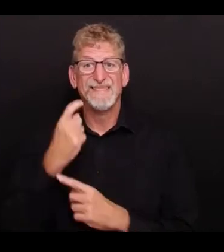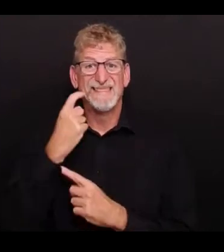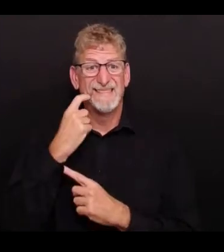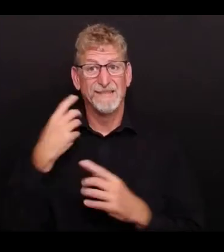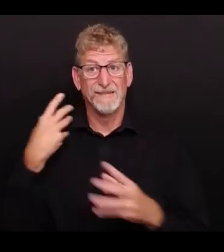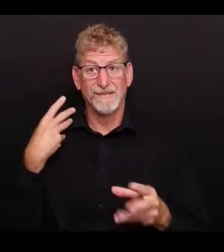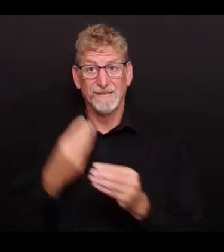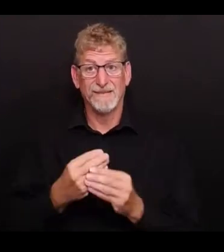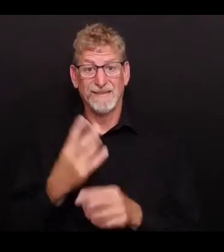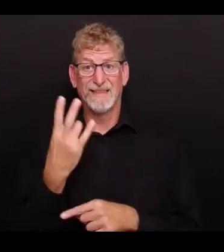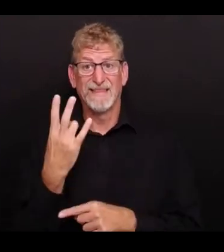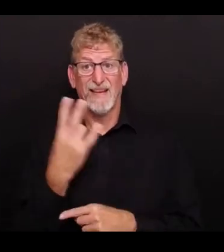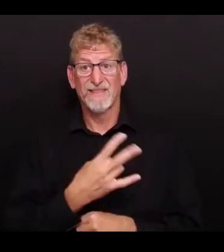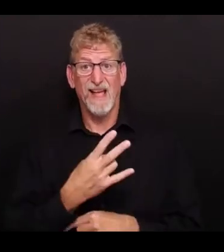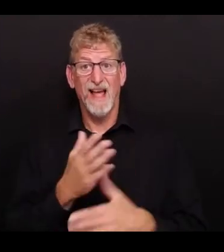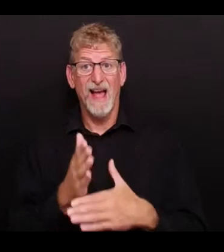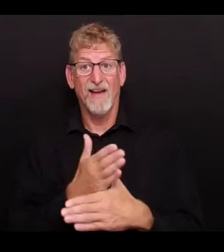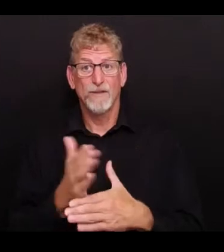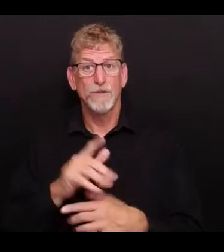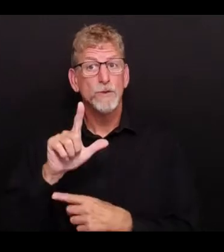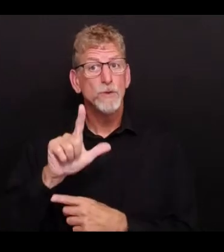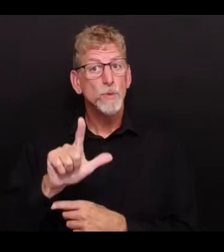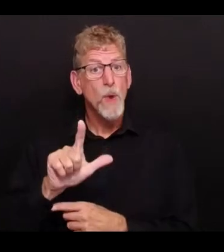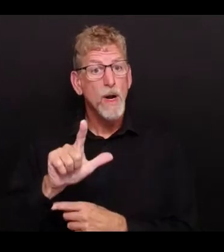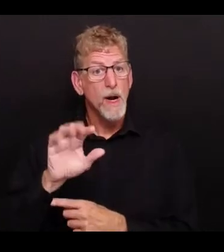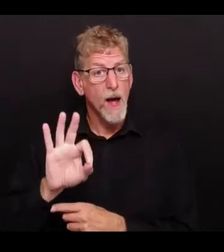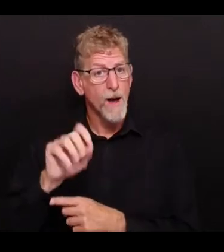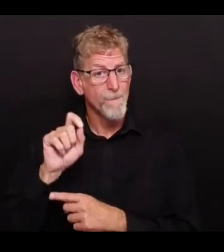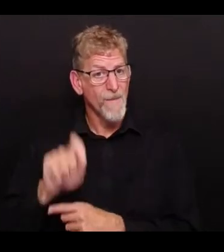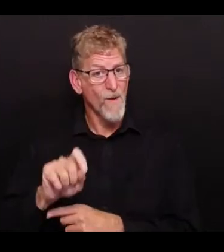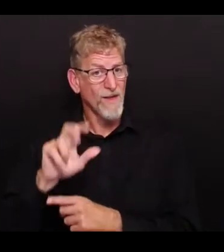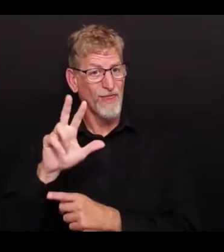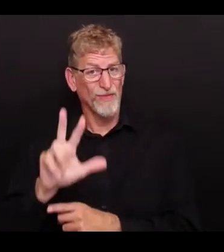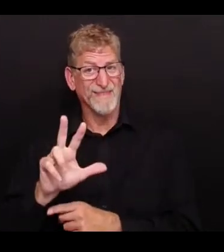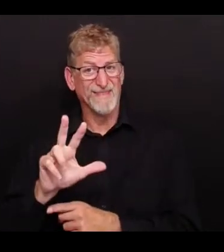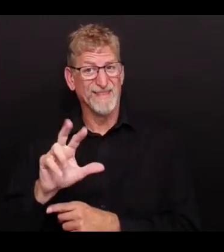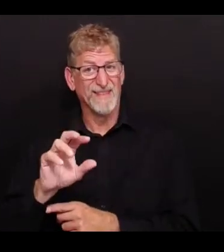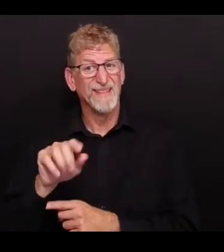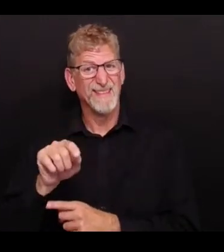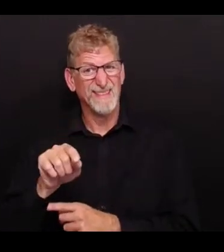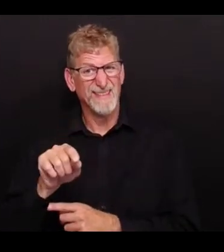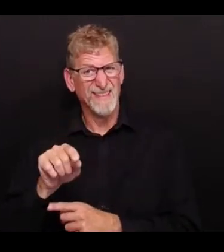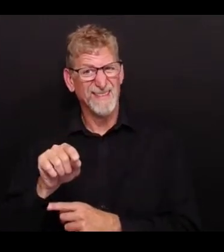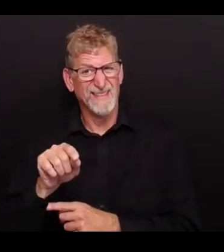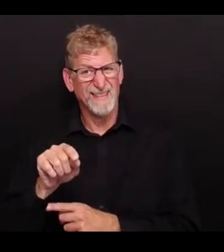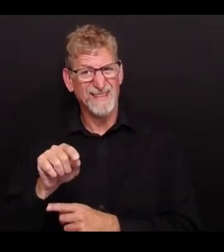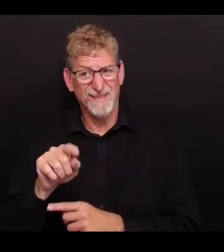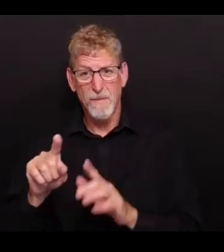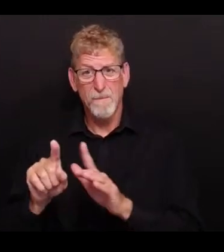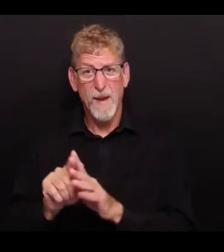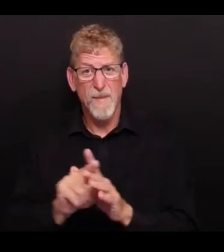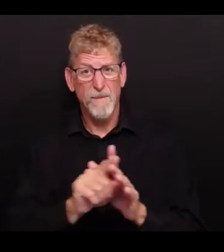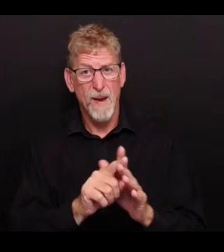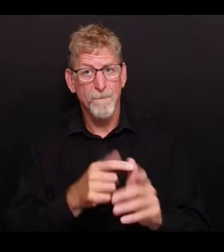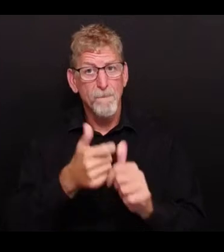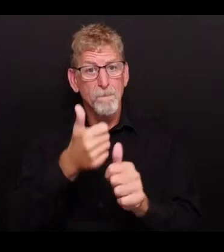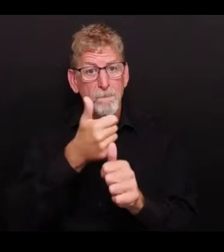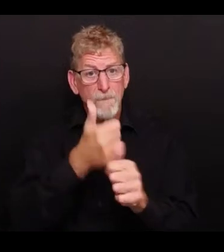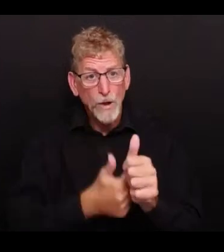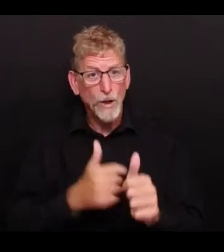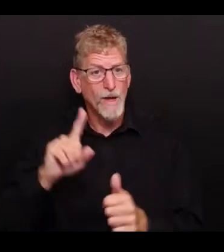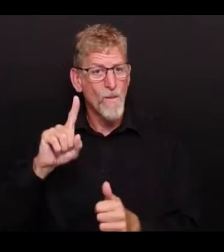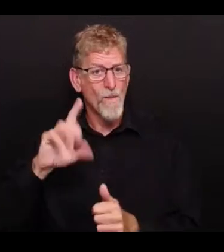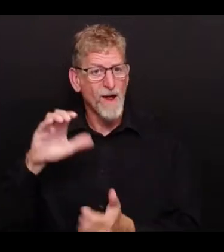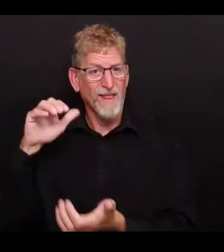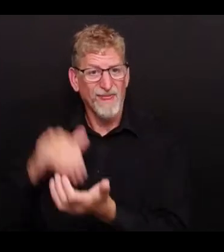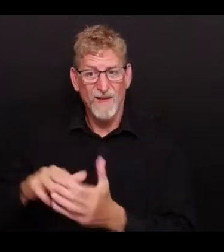29.3 new COVID cases per 100,000 Minnesotans. That's